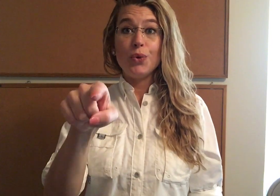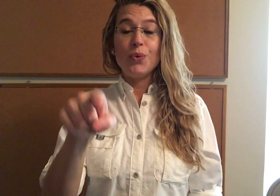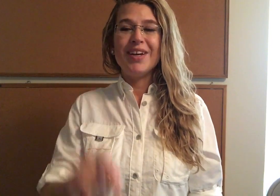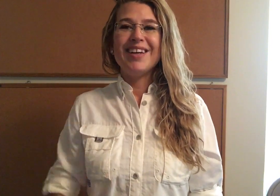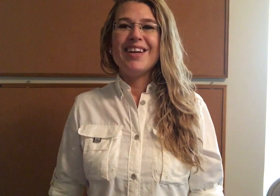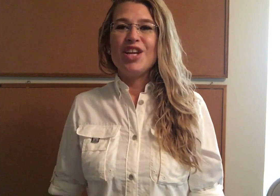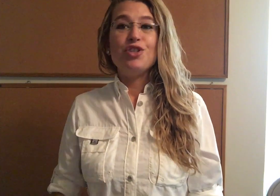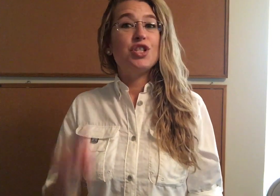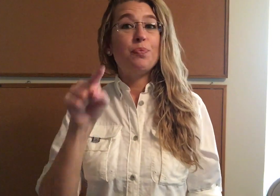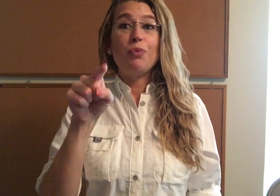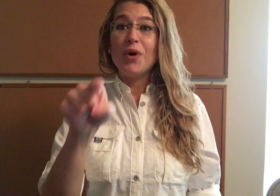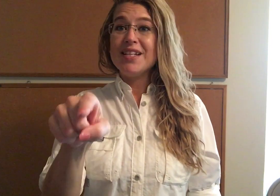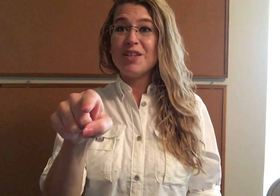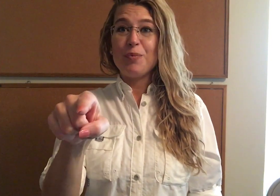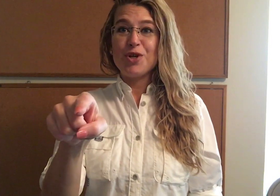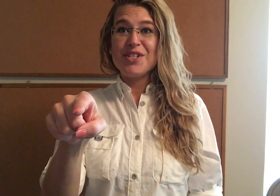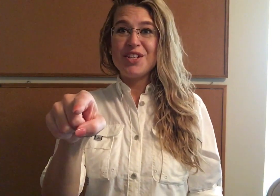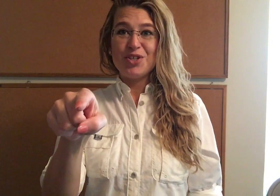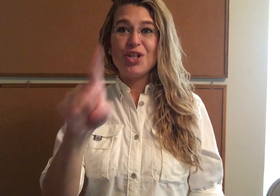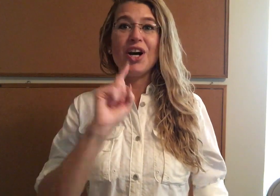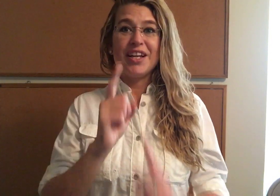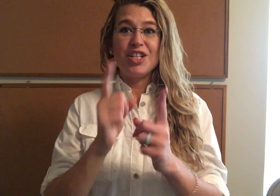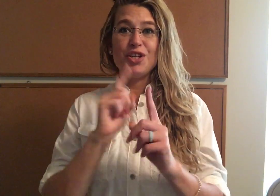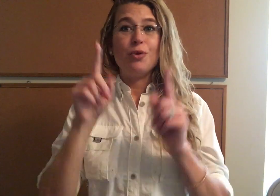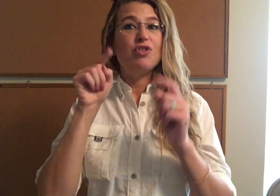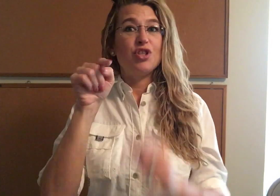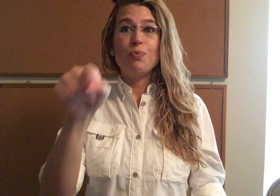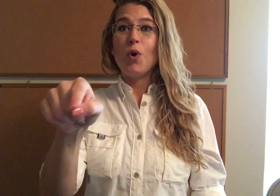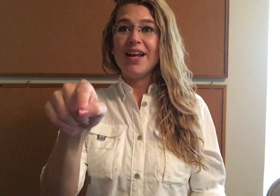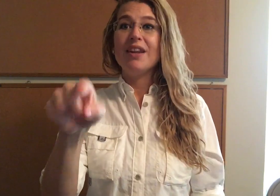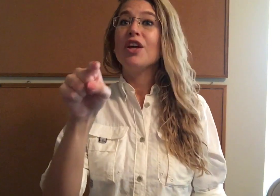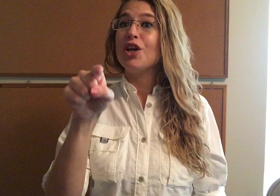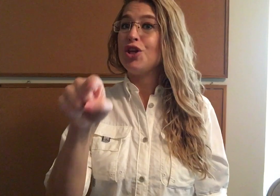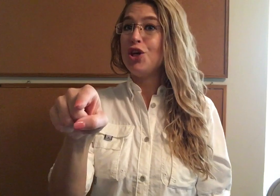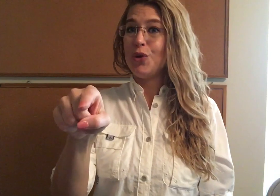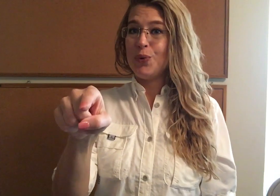You. You just point to the person you're talking to. Just point. You.